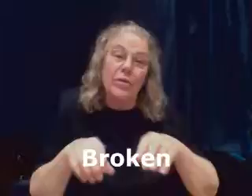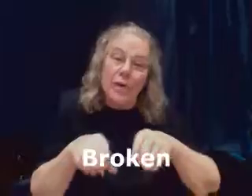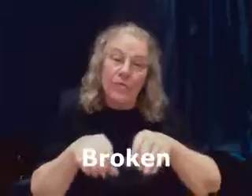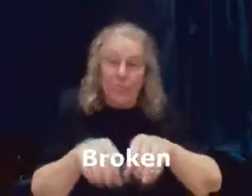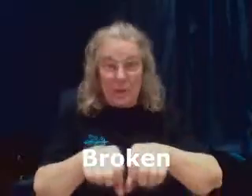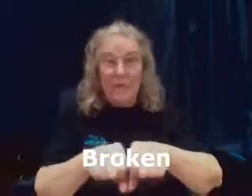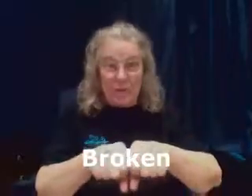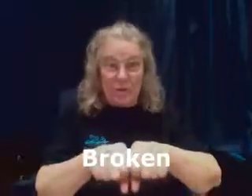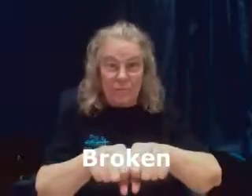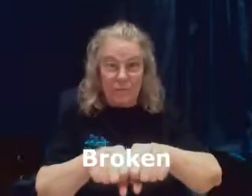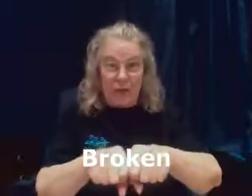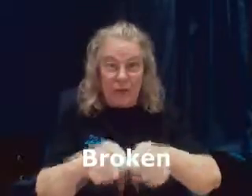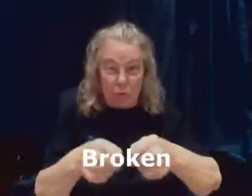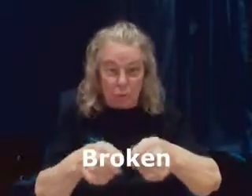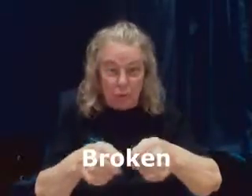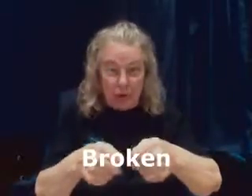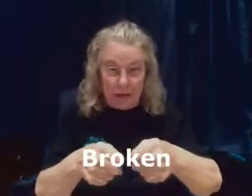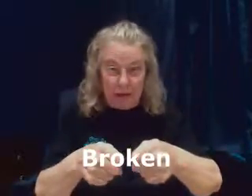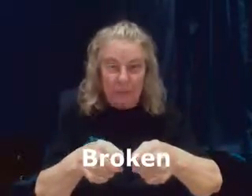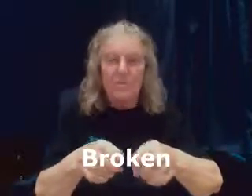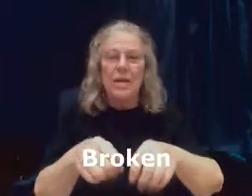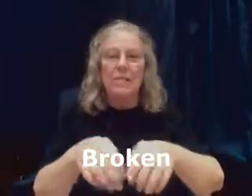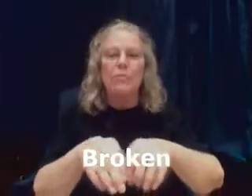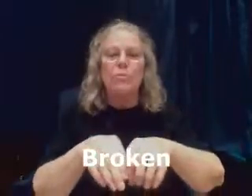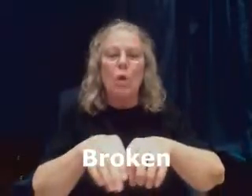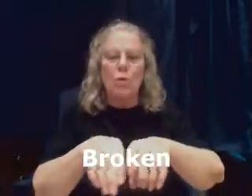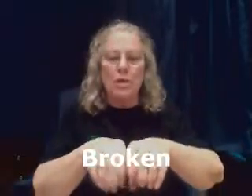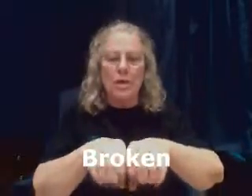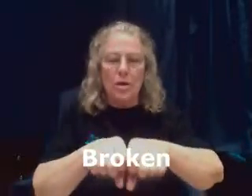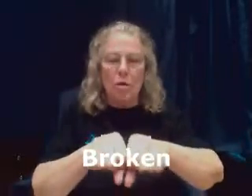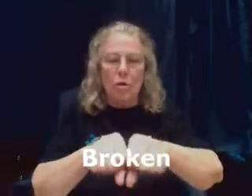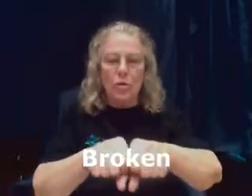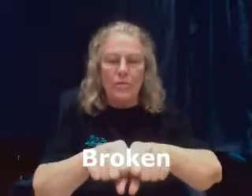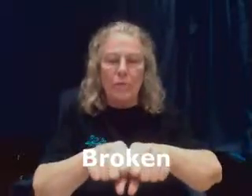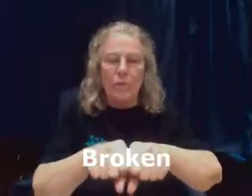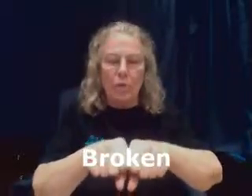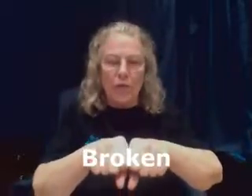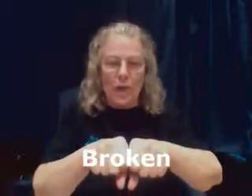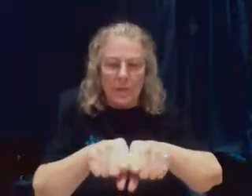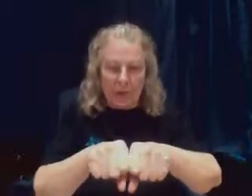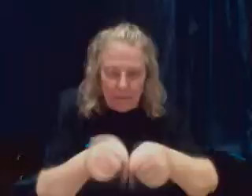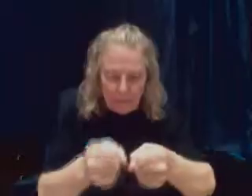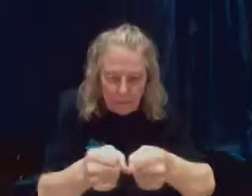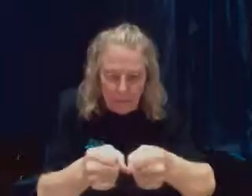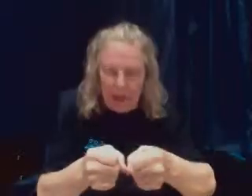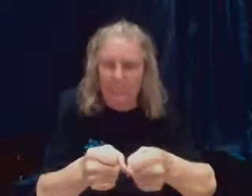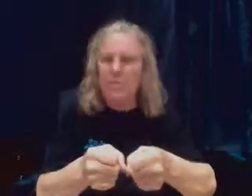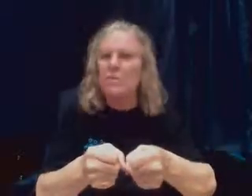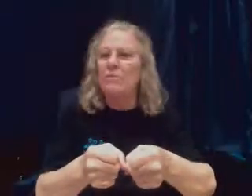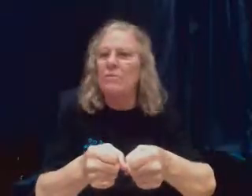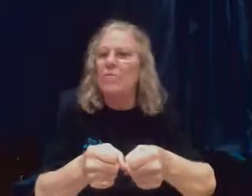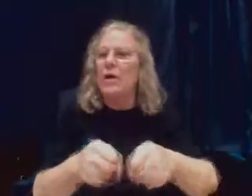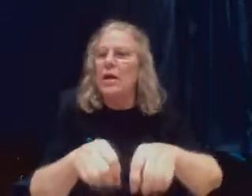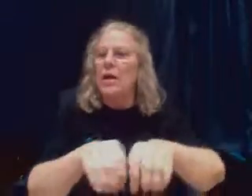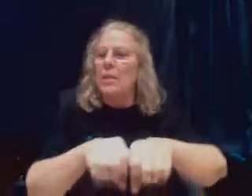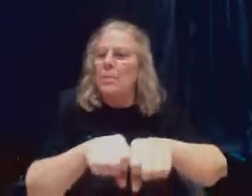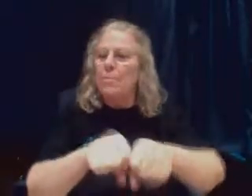think of a pencil and you break it, that's broken. Get a hold of it with both hands and pop it free.